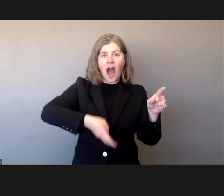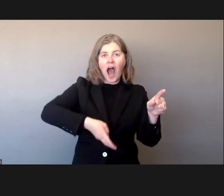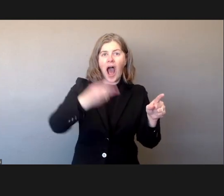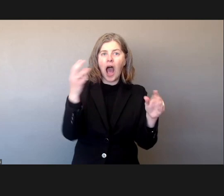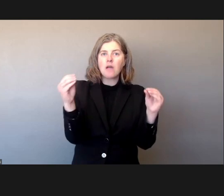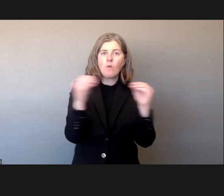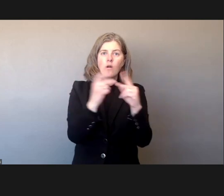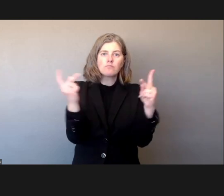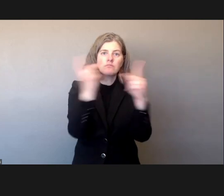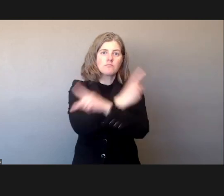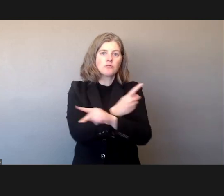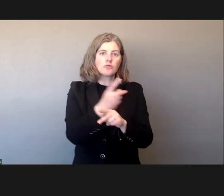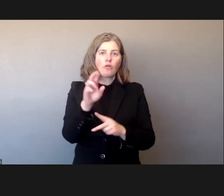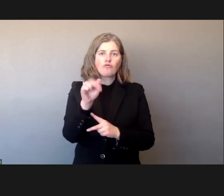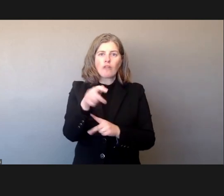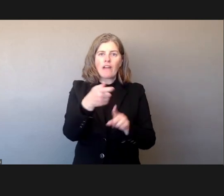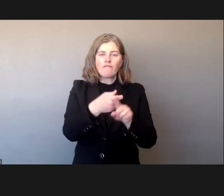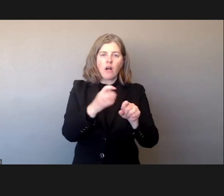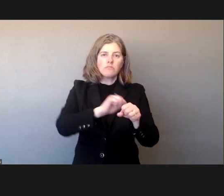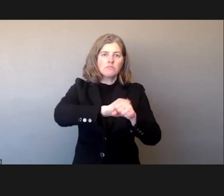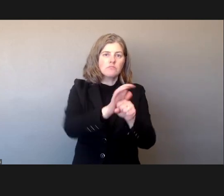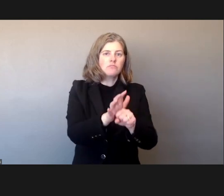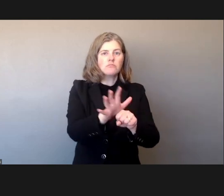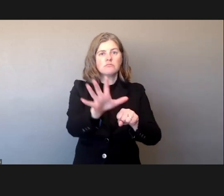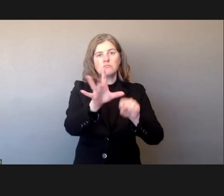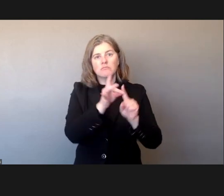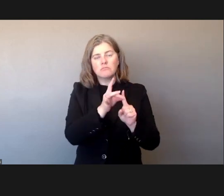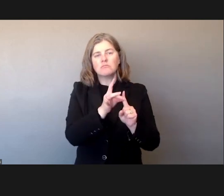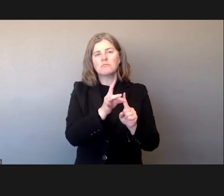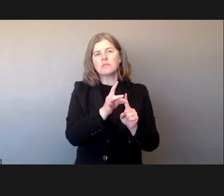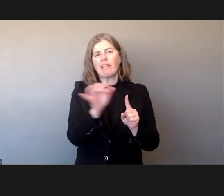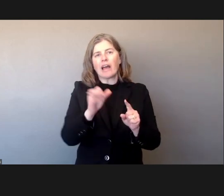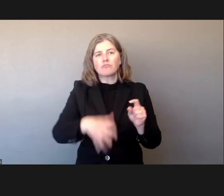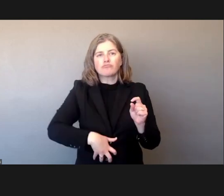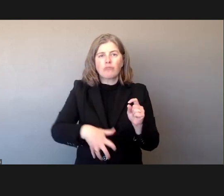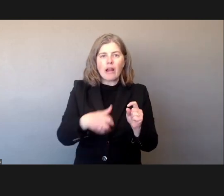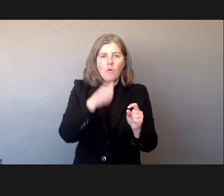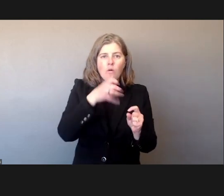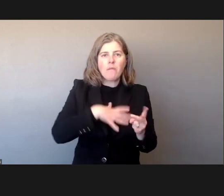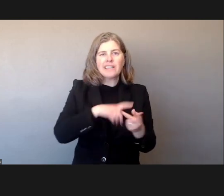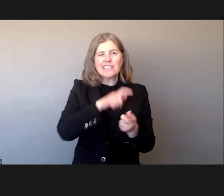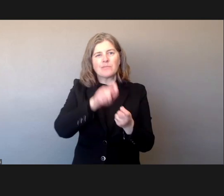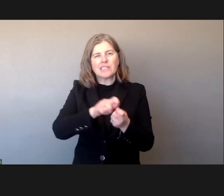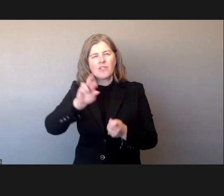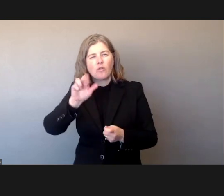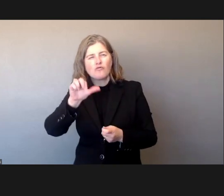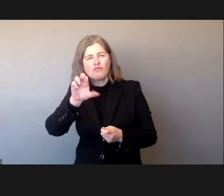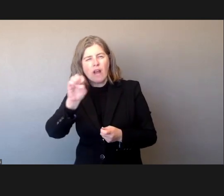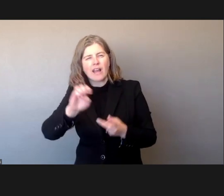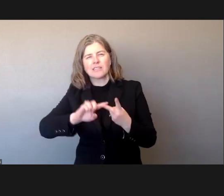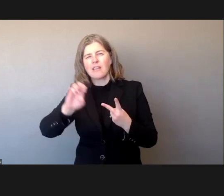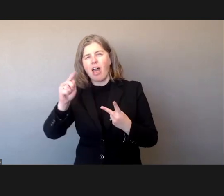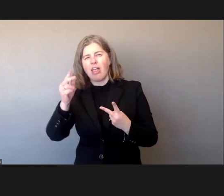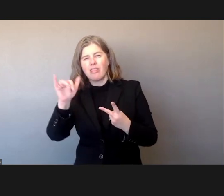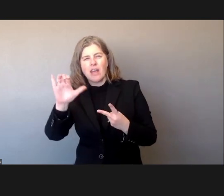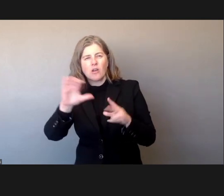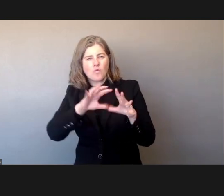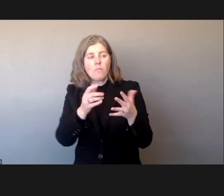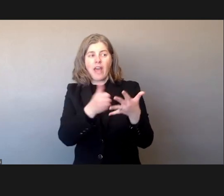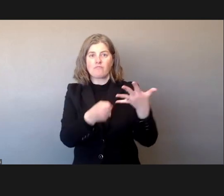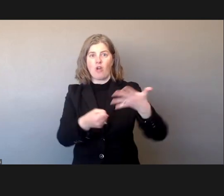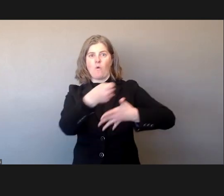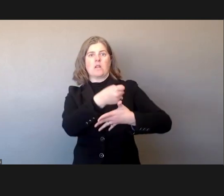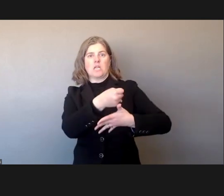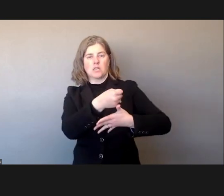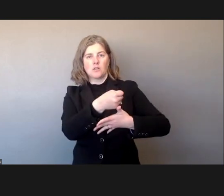of from COVID infections, including pregnant women, certain race and ethnic groups, had absolute priority. And